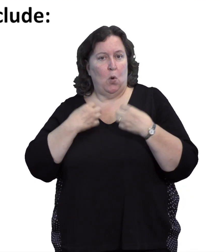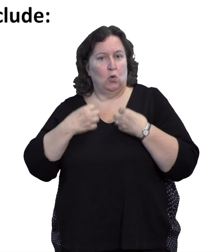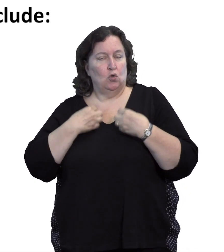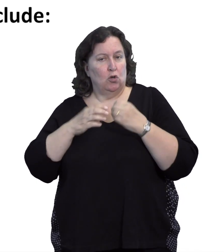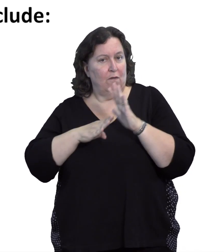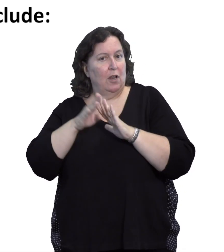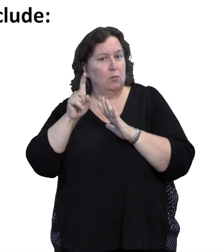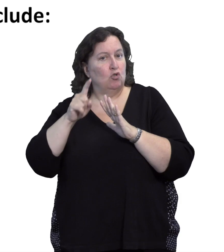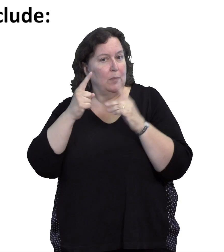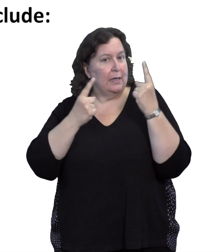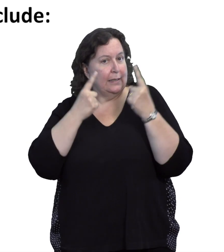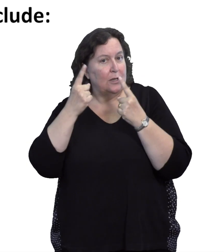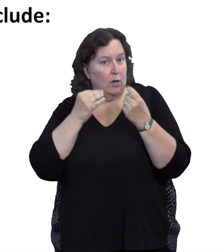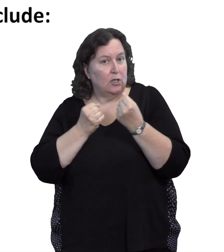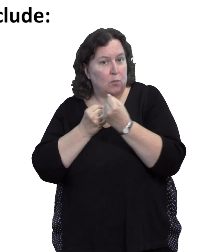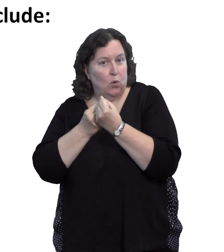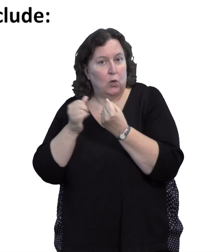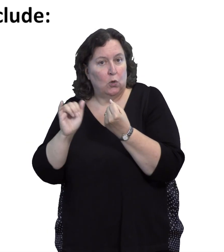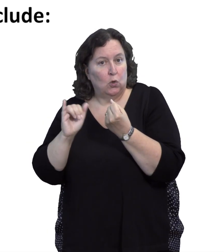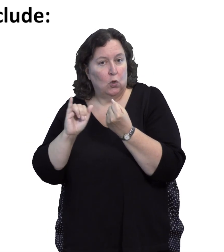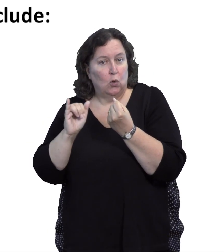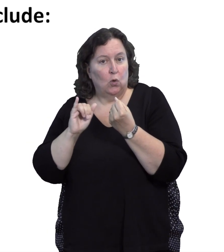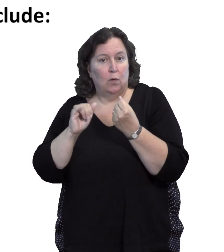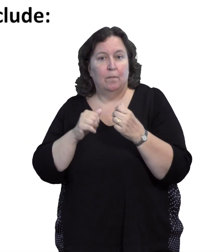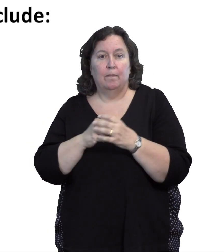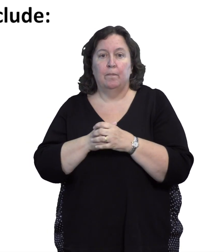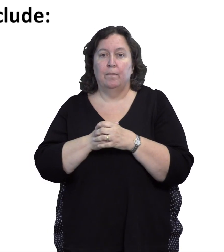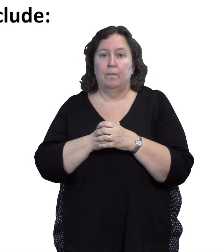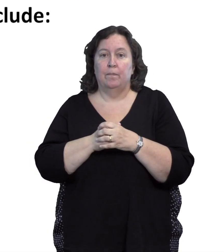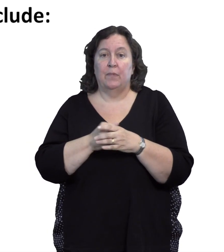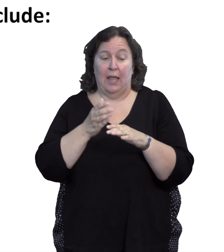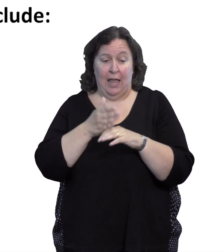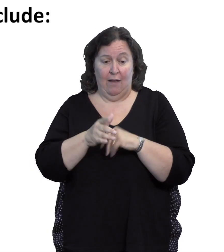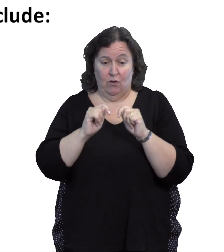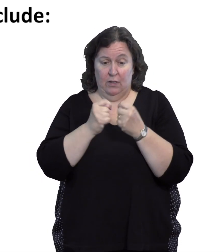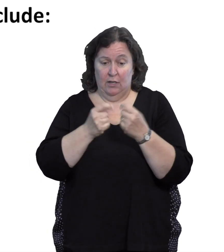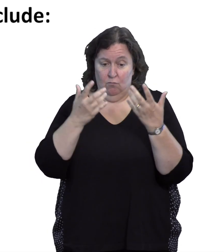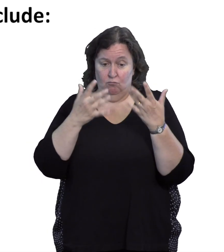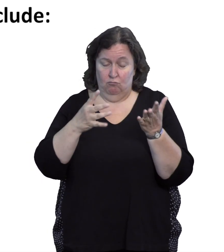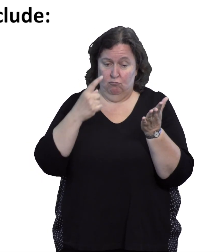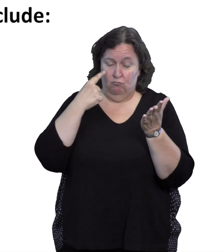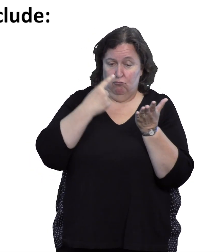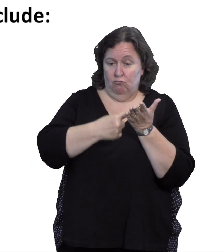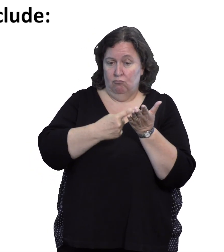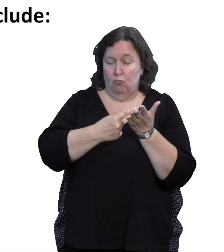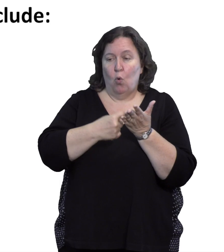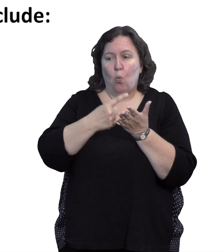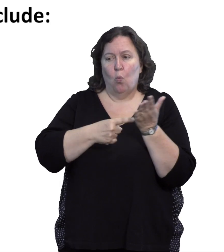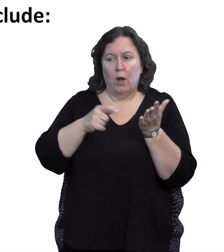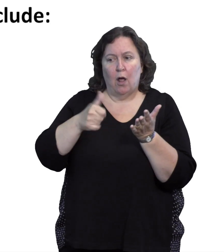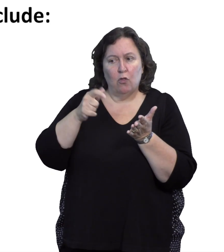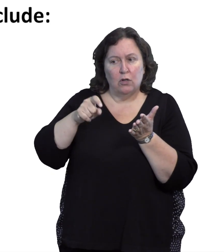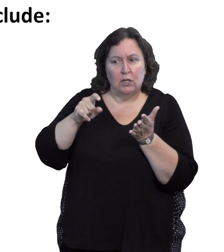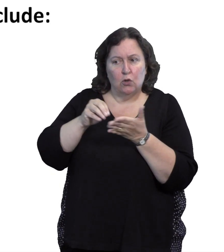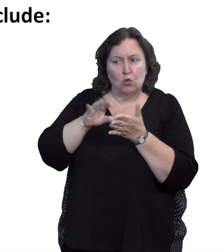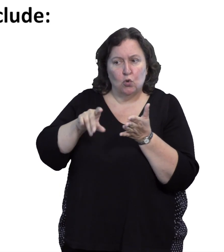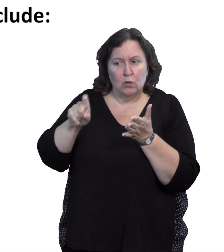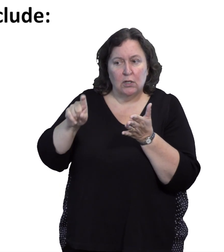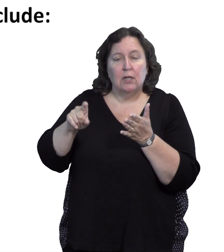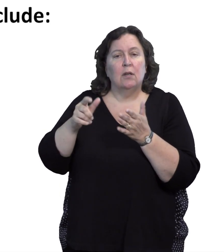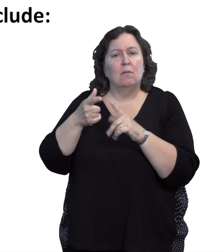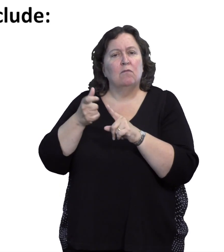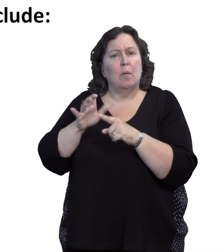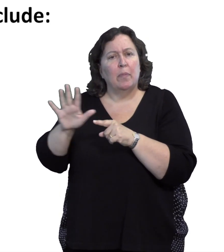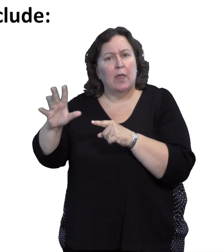is supported. After the team has determined what other needs the student may have based on student input,